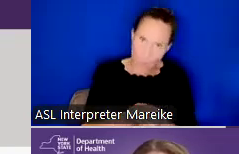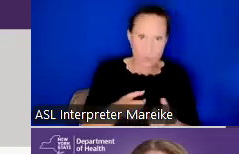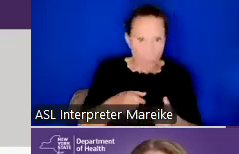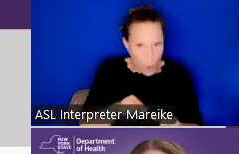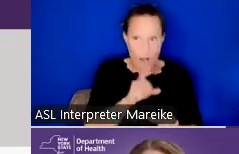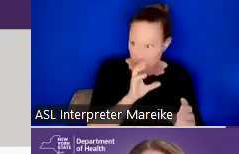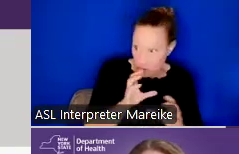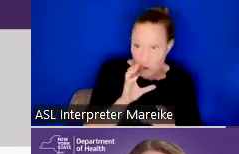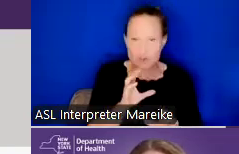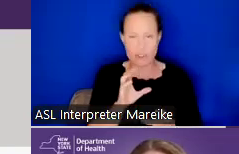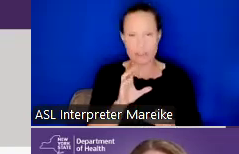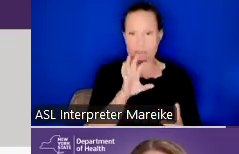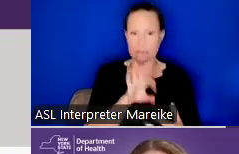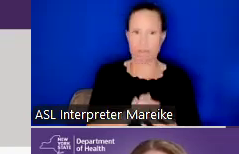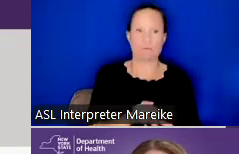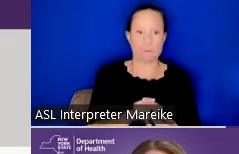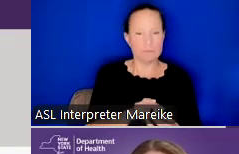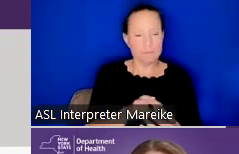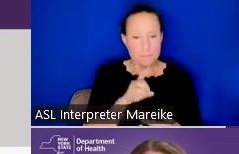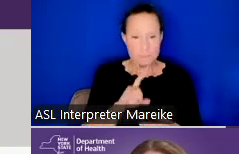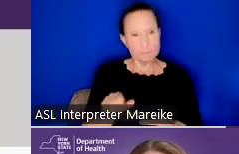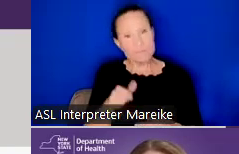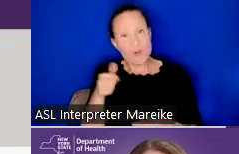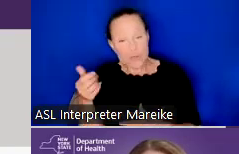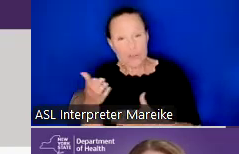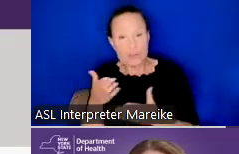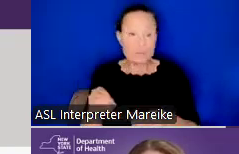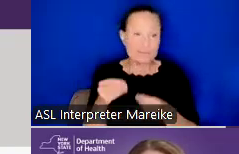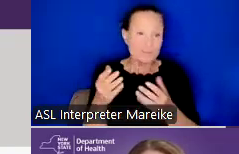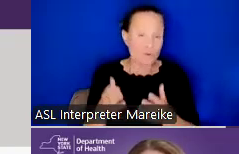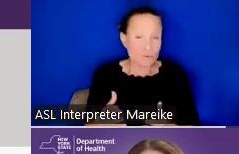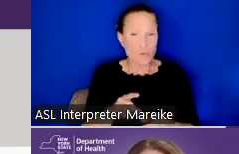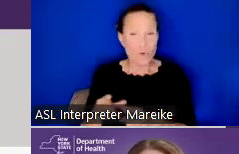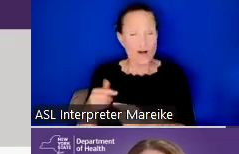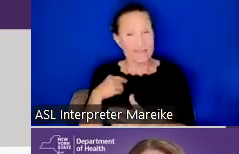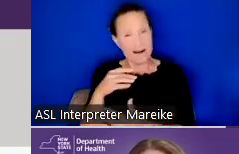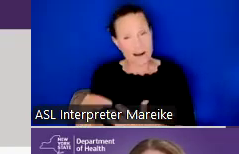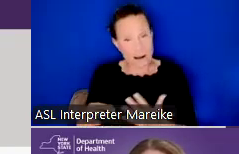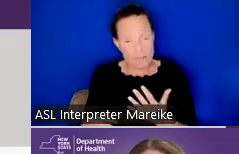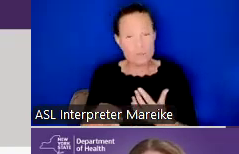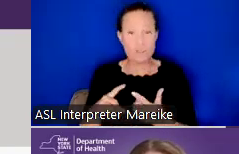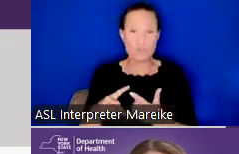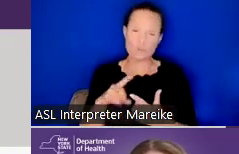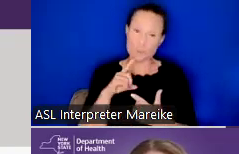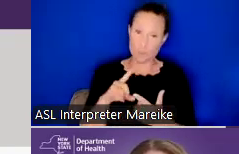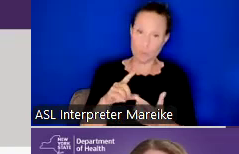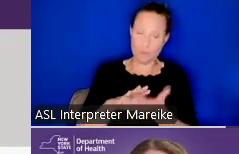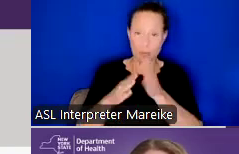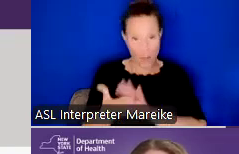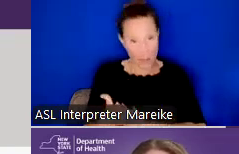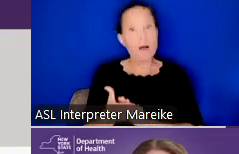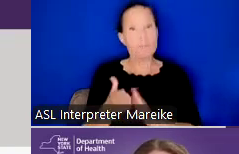organizations and other HRSN service providers also have the option of serving as social care